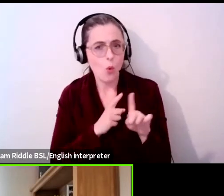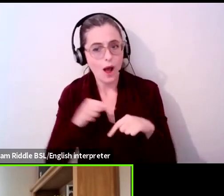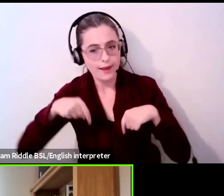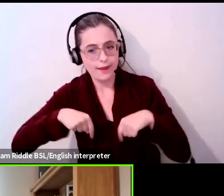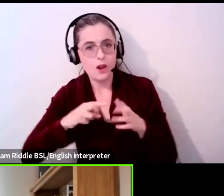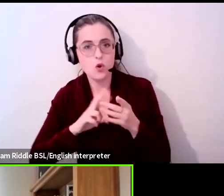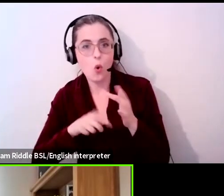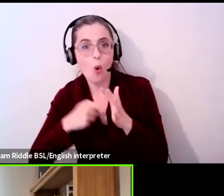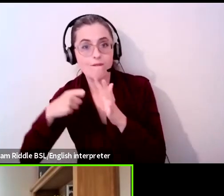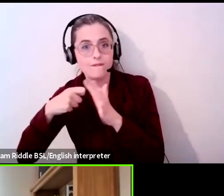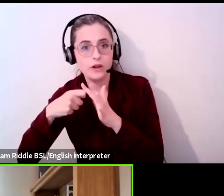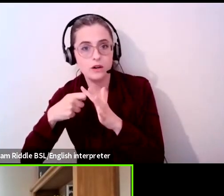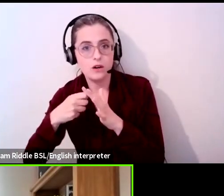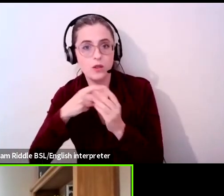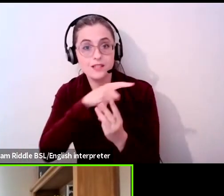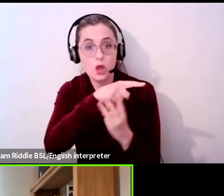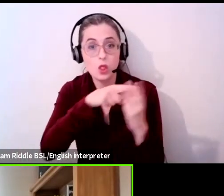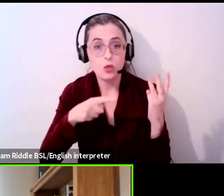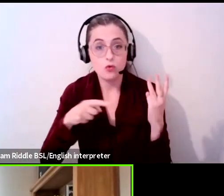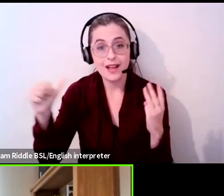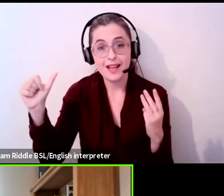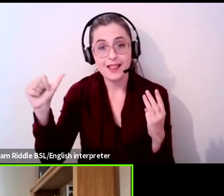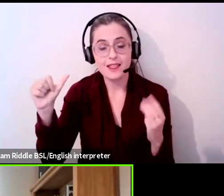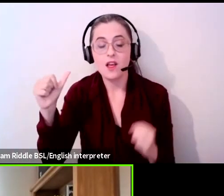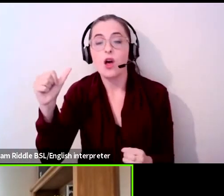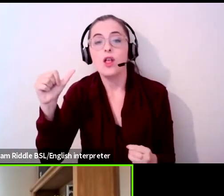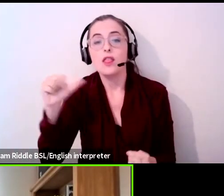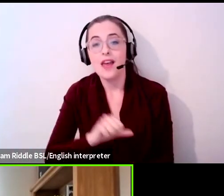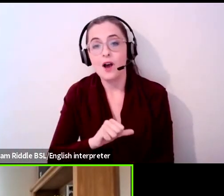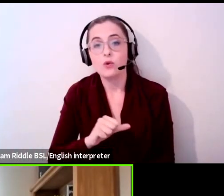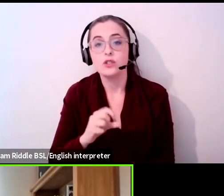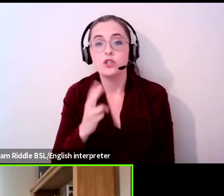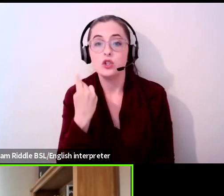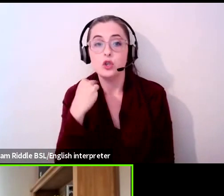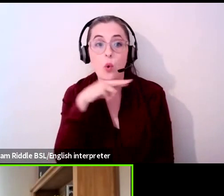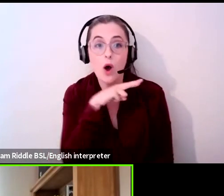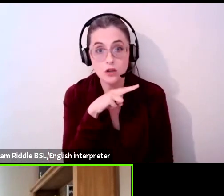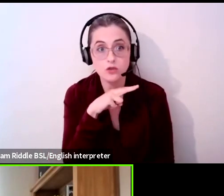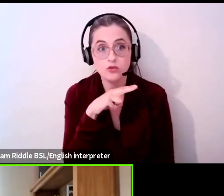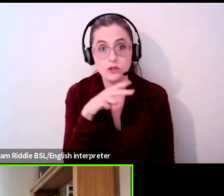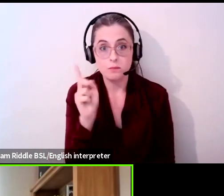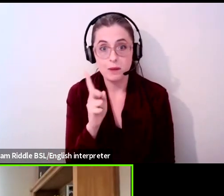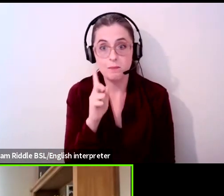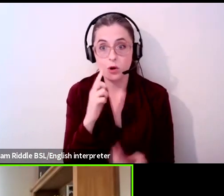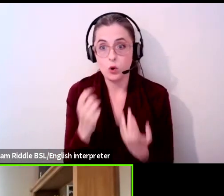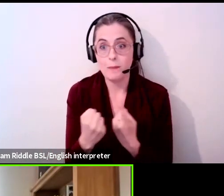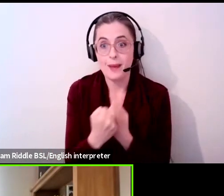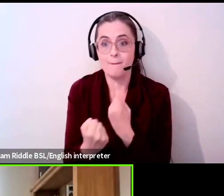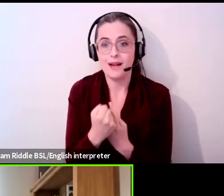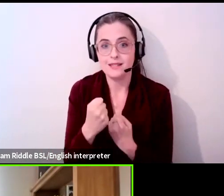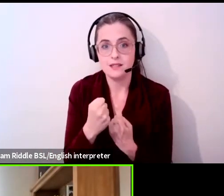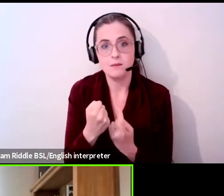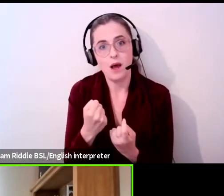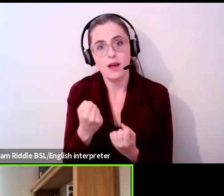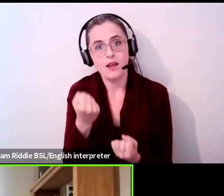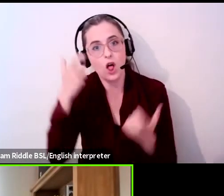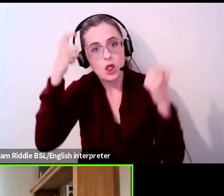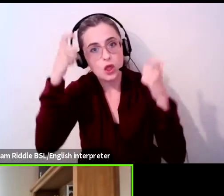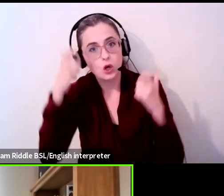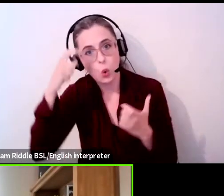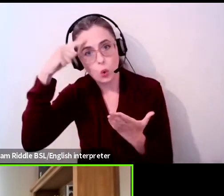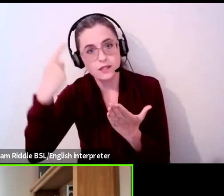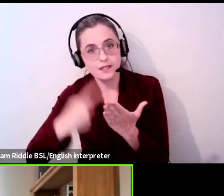that there's 3,200 people affected by the judgment in Norfolk. They are disabled people. They're now